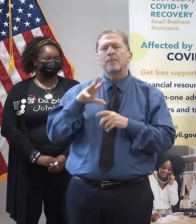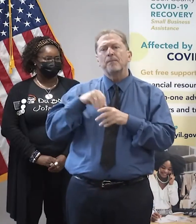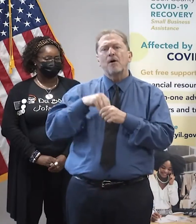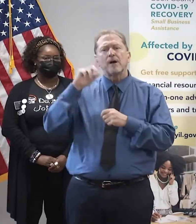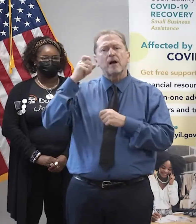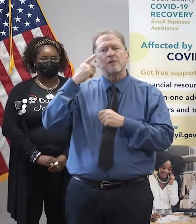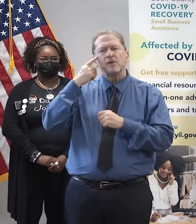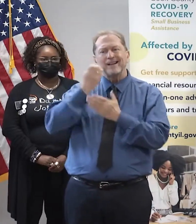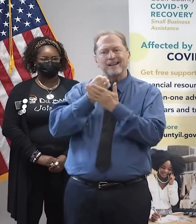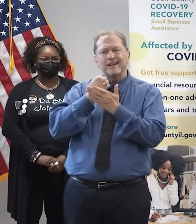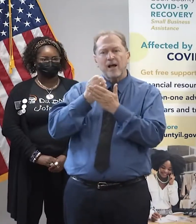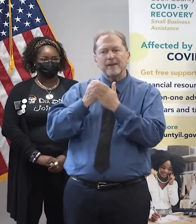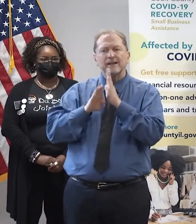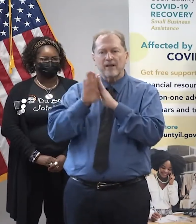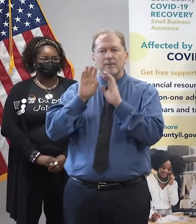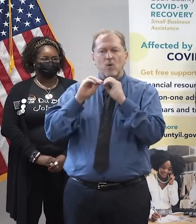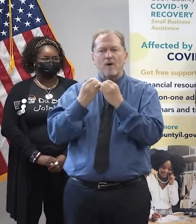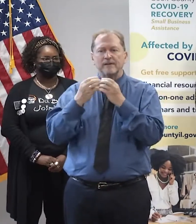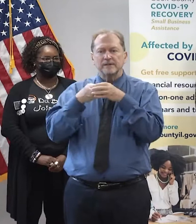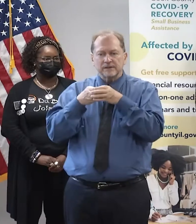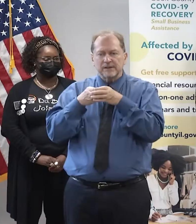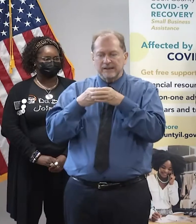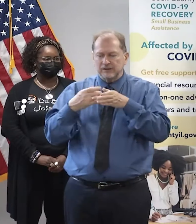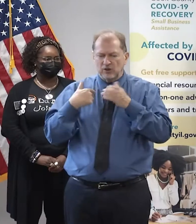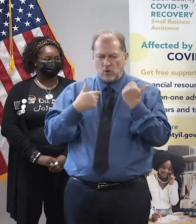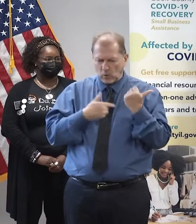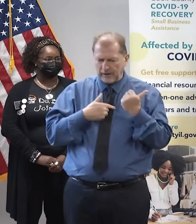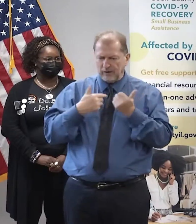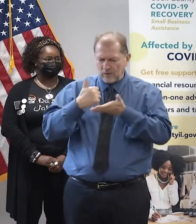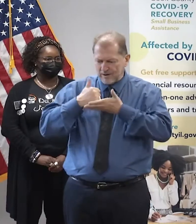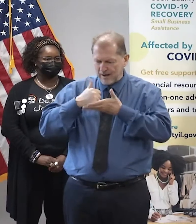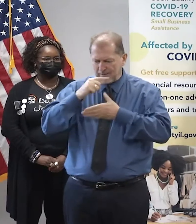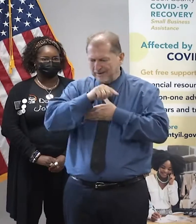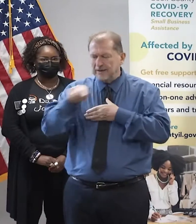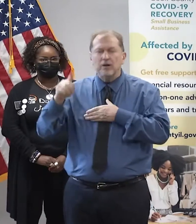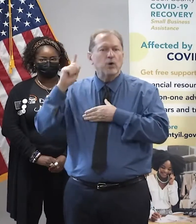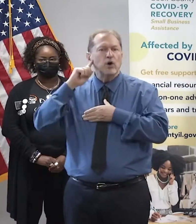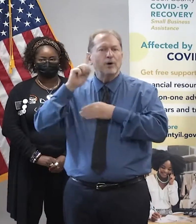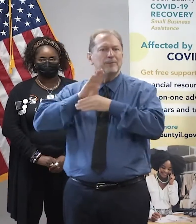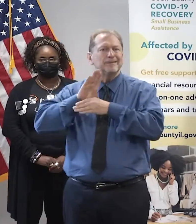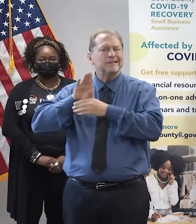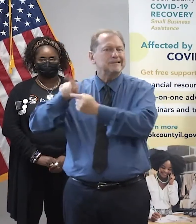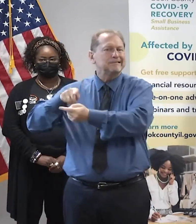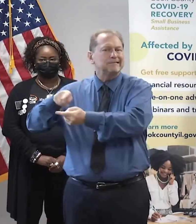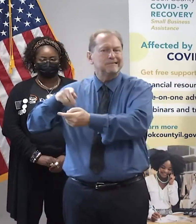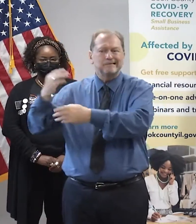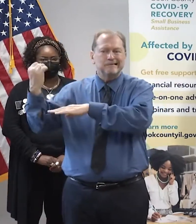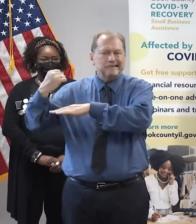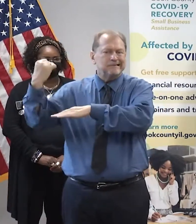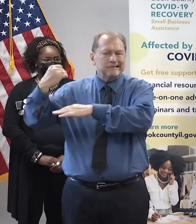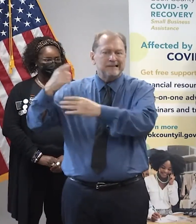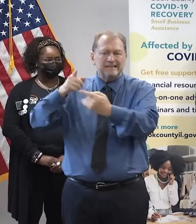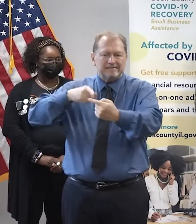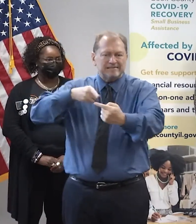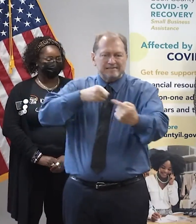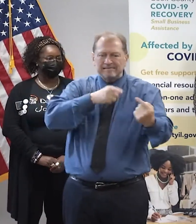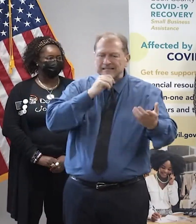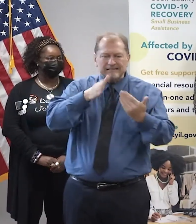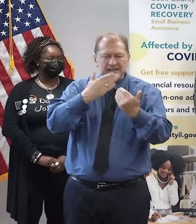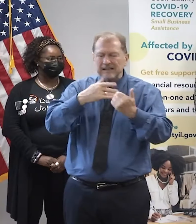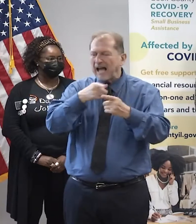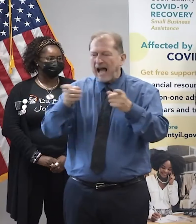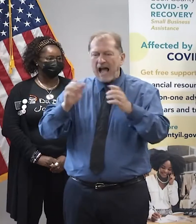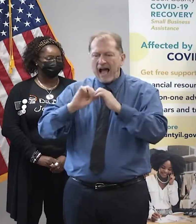but oftentimes we would hear from businesses that were struggling, trying to figure out how they make ends meet, how